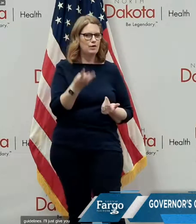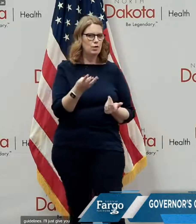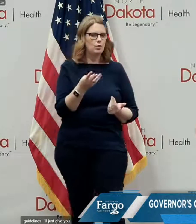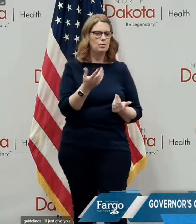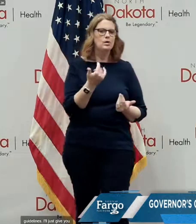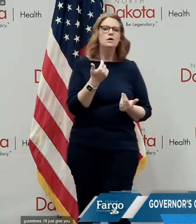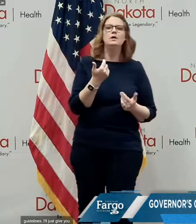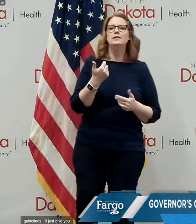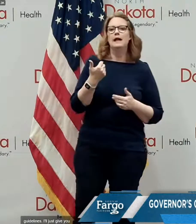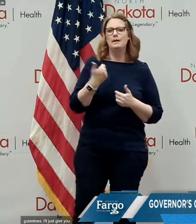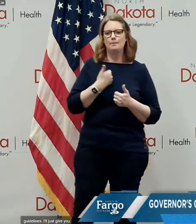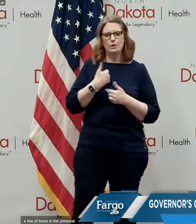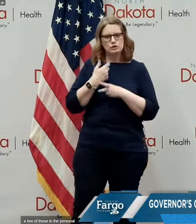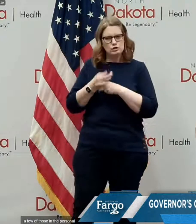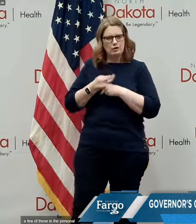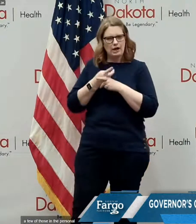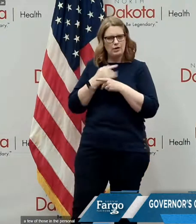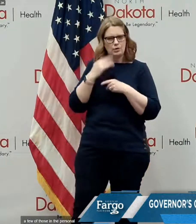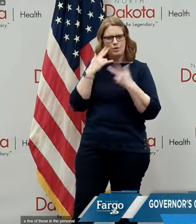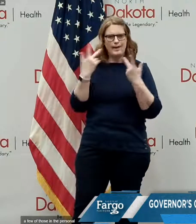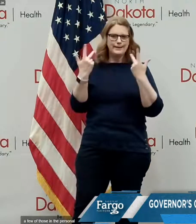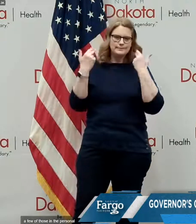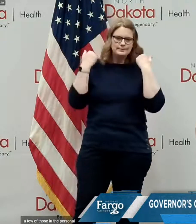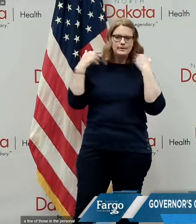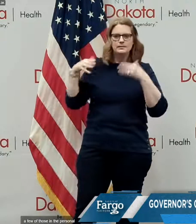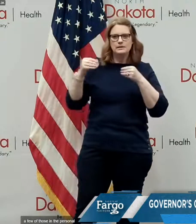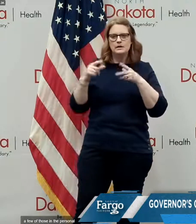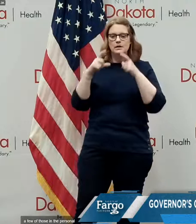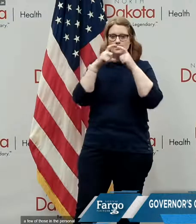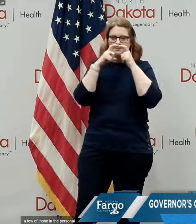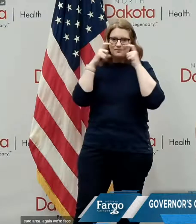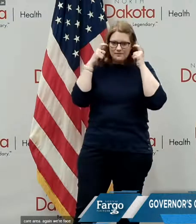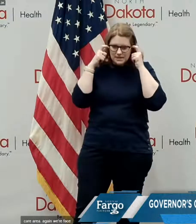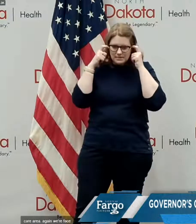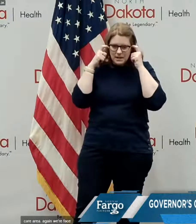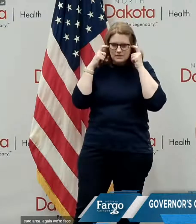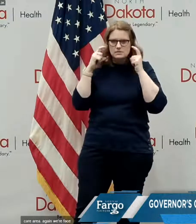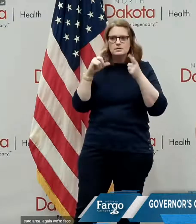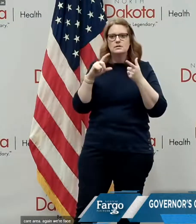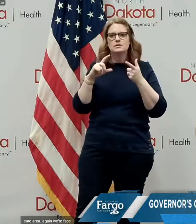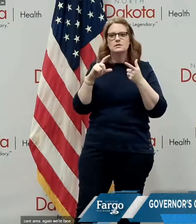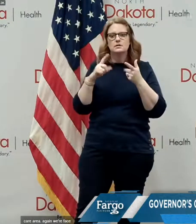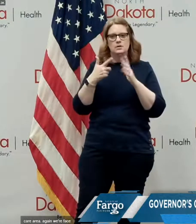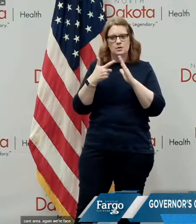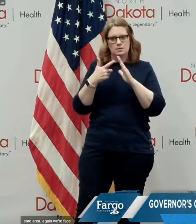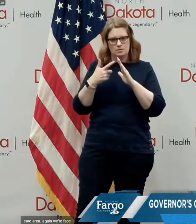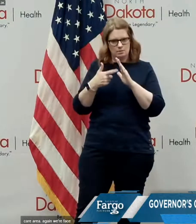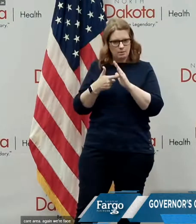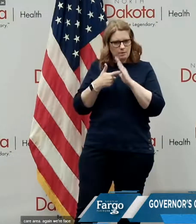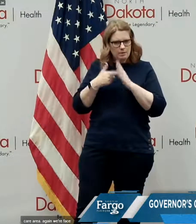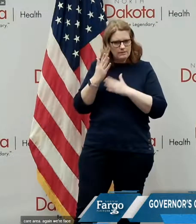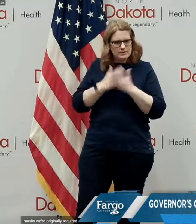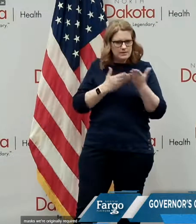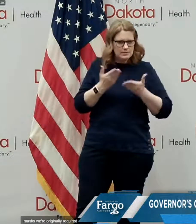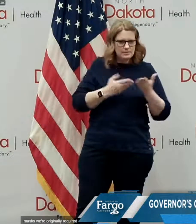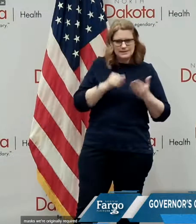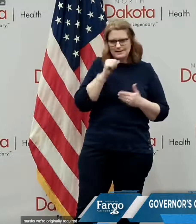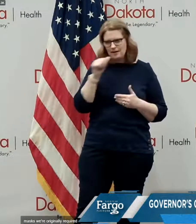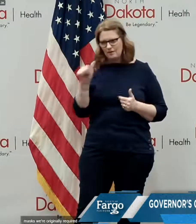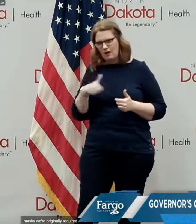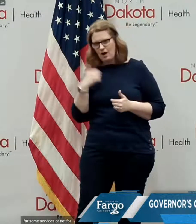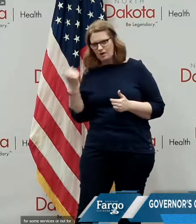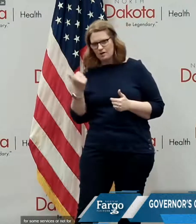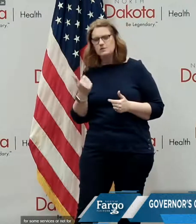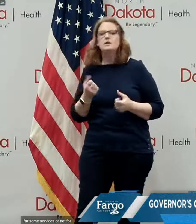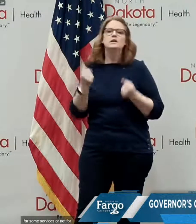personal care area, again, where face masks were originally required for some services and not for others, it's now